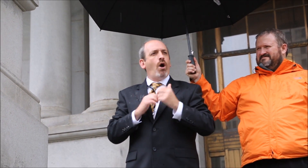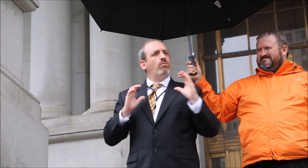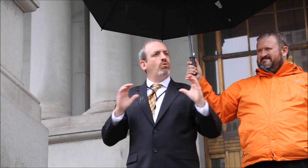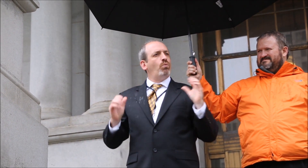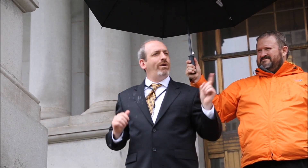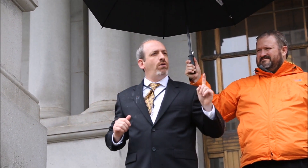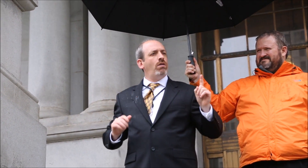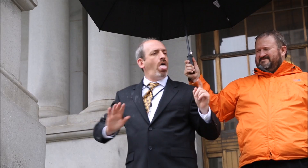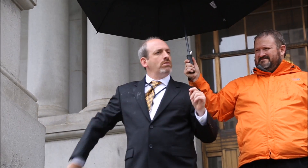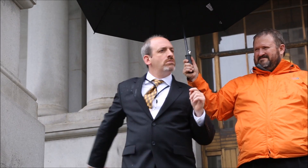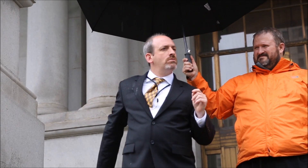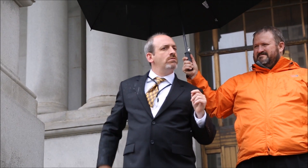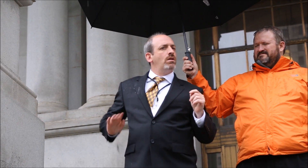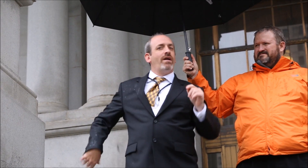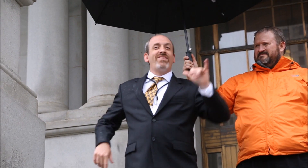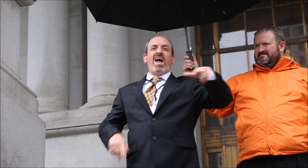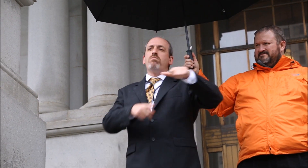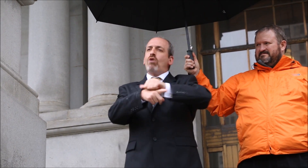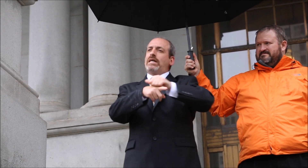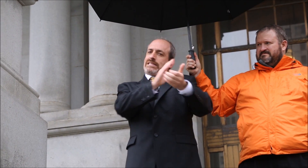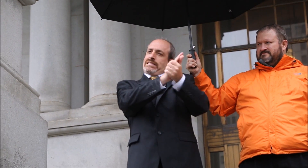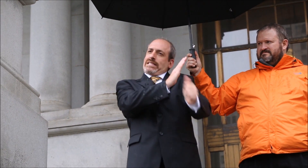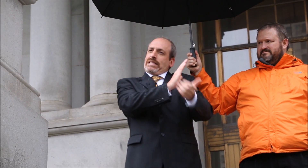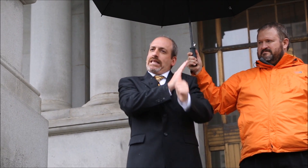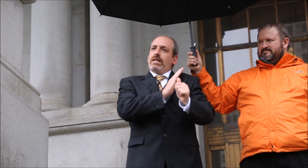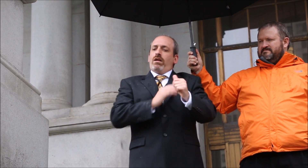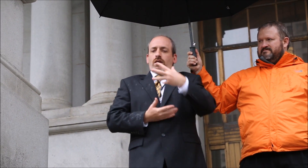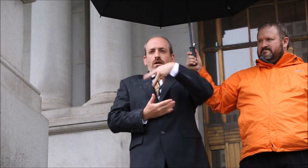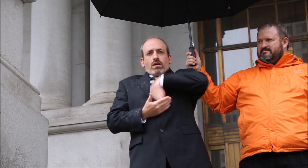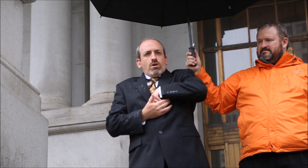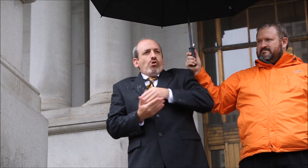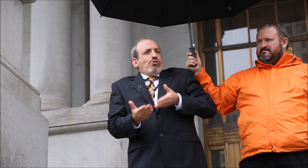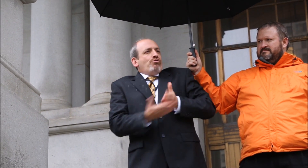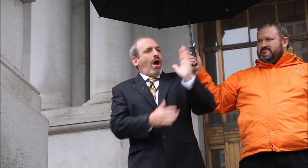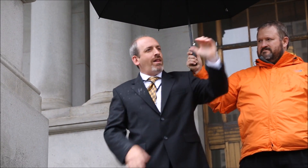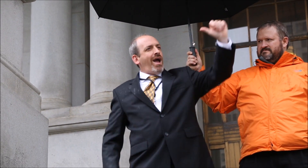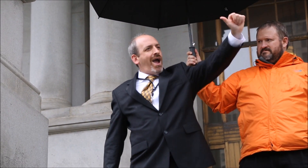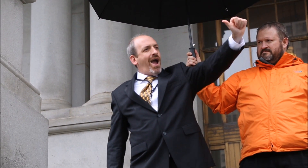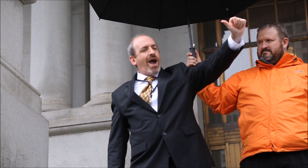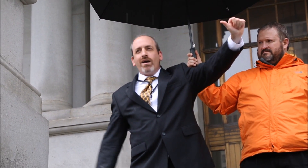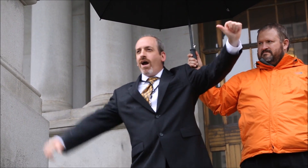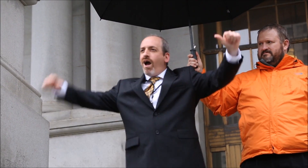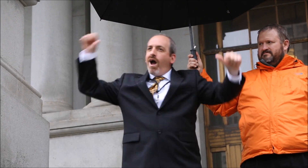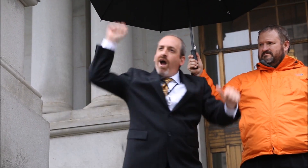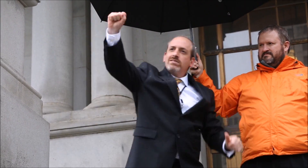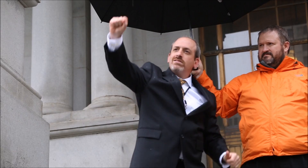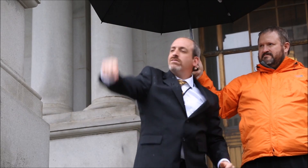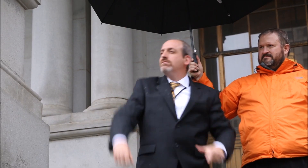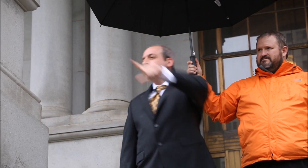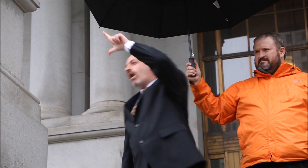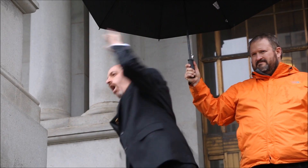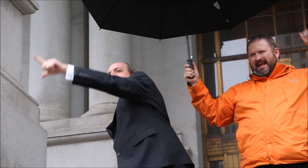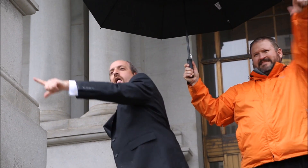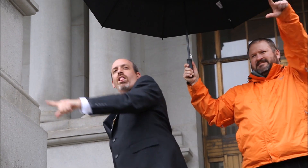about education, employment, communication, and we're going through our talking points and giving them all this information of what we